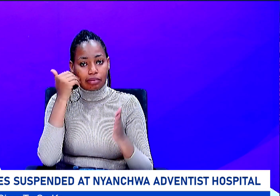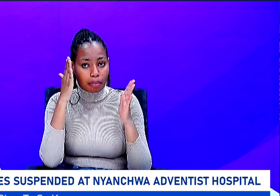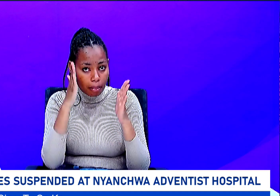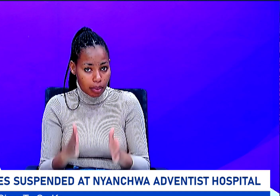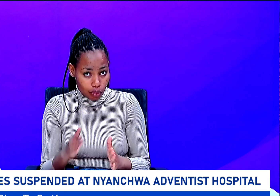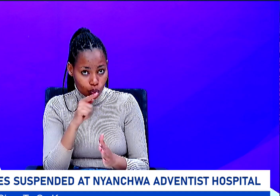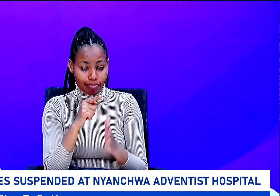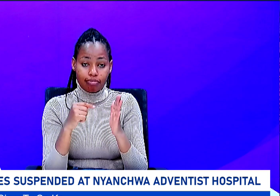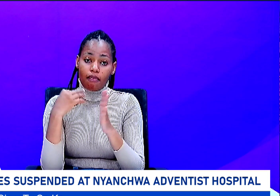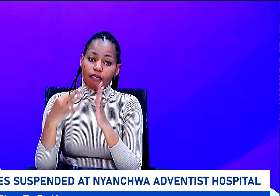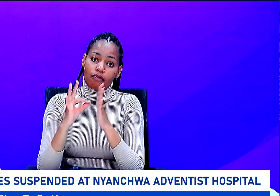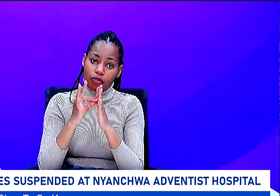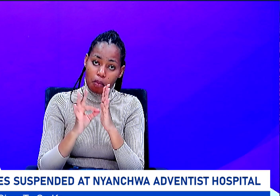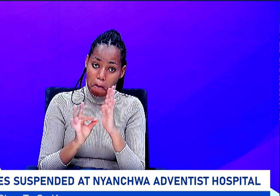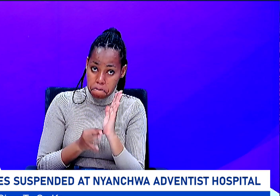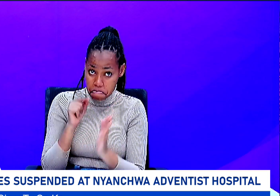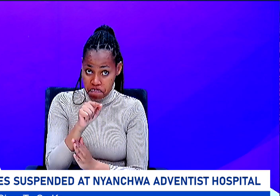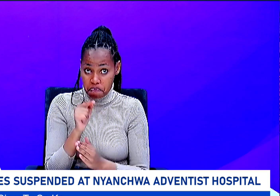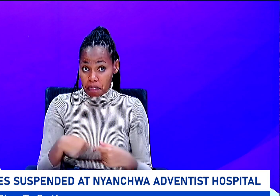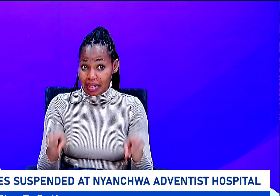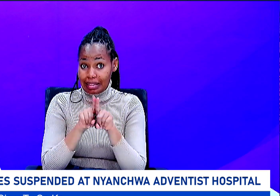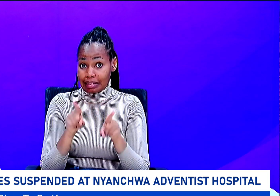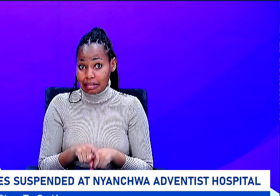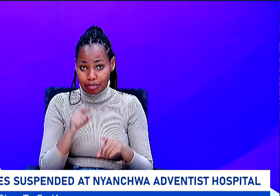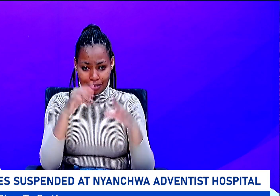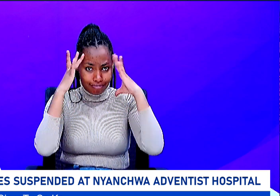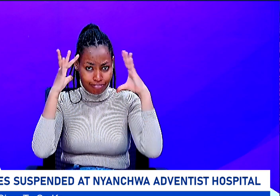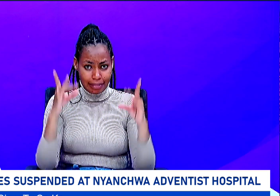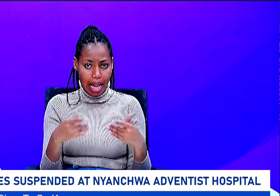SHA-registered patients to alternative facilities.